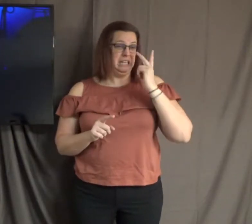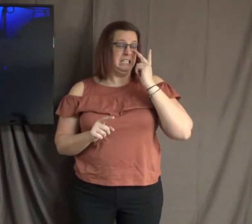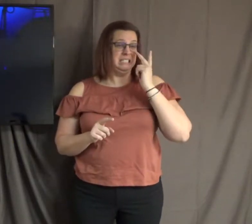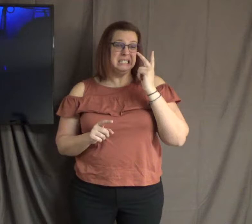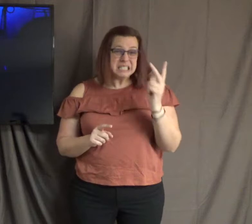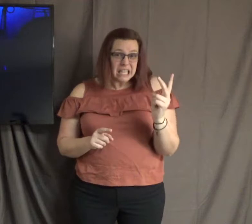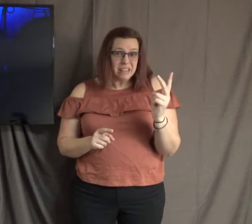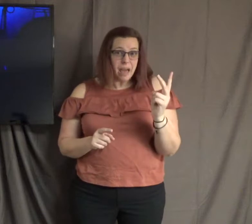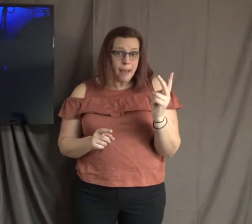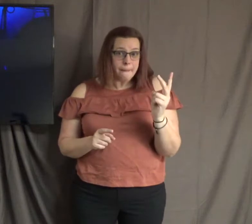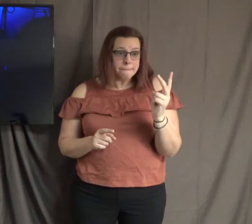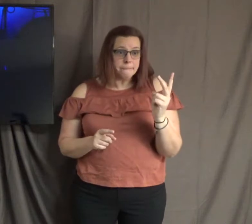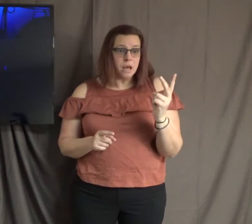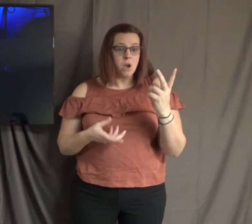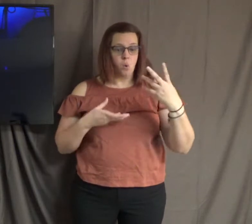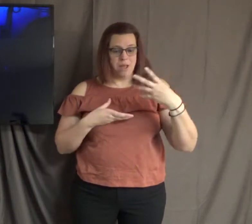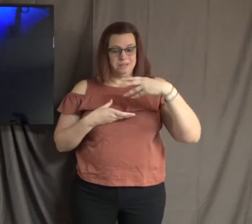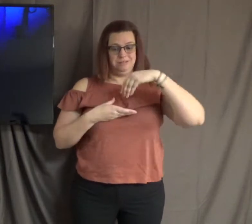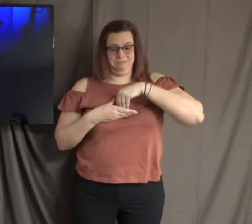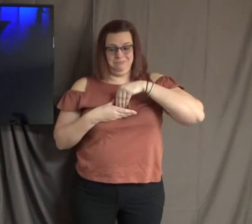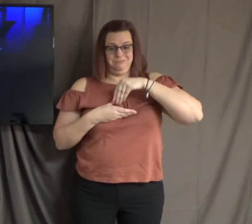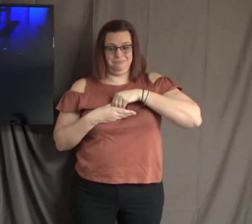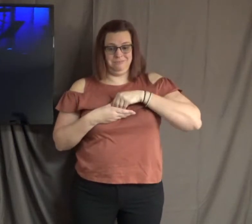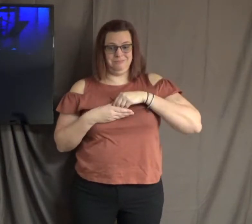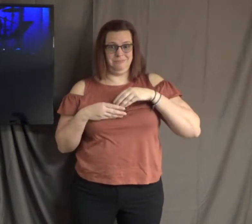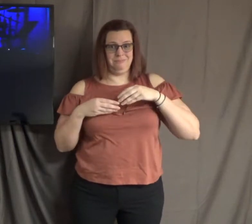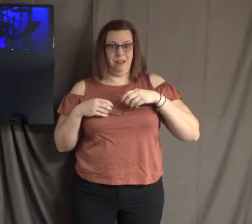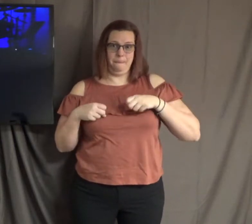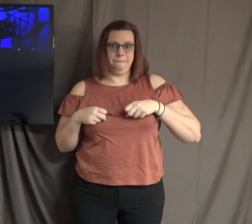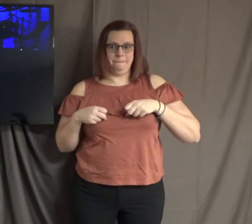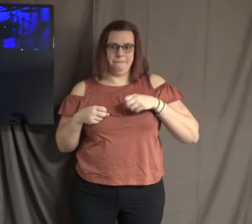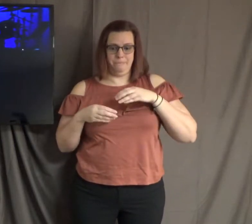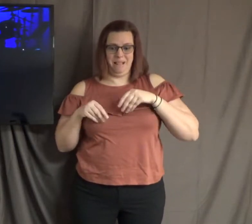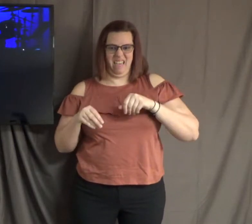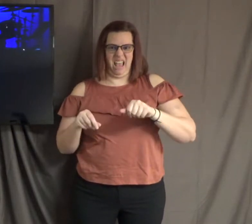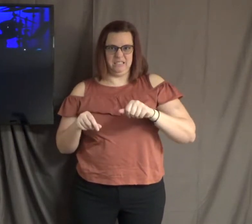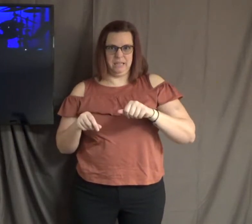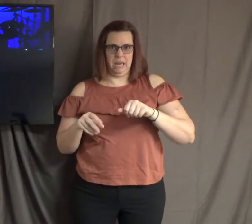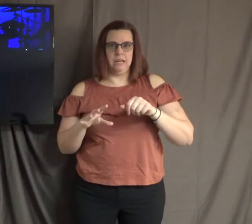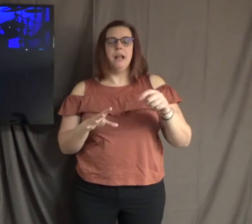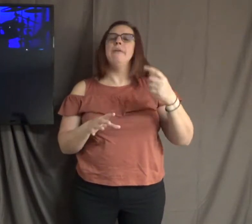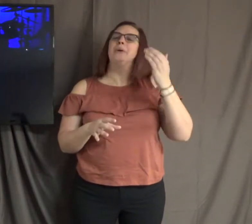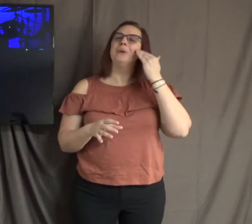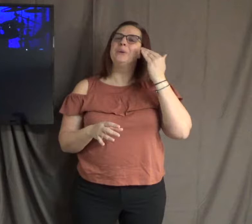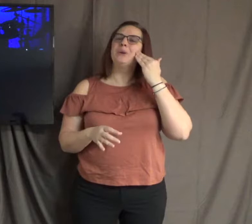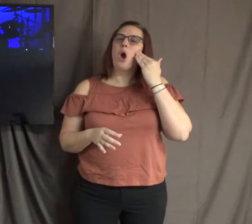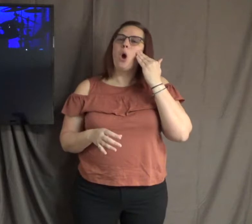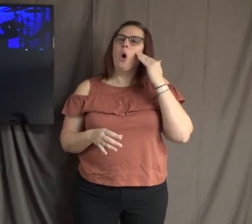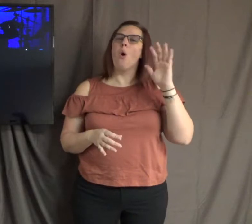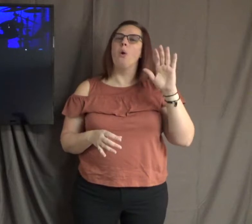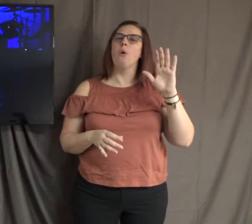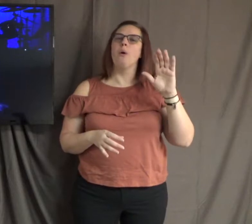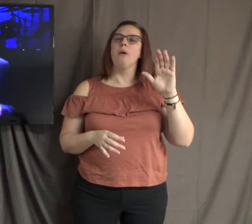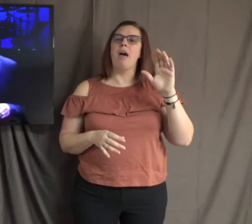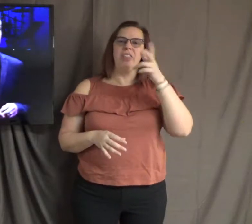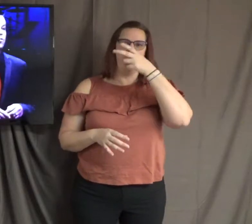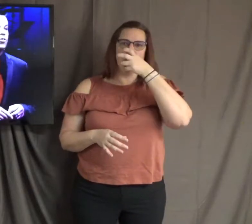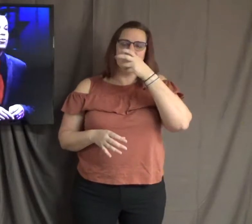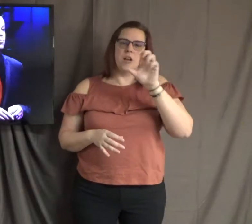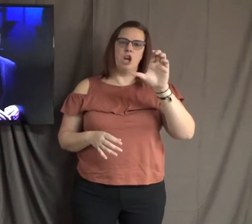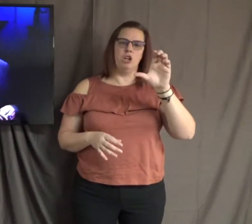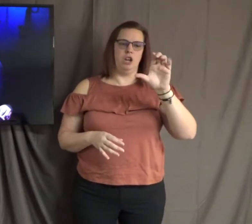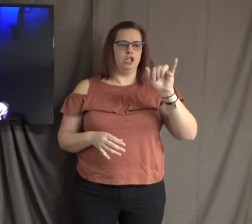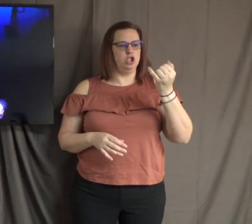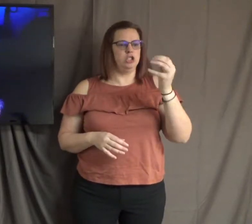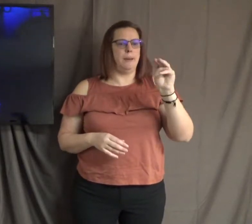forth. You know, that my great spiritual teacher, Jiminy Cricket, I think he had it right. When your heart is in your dream,